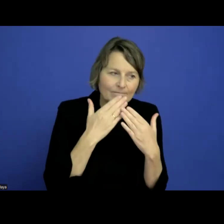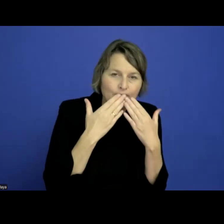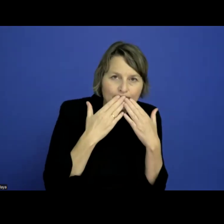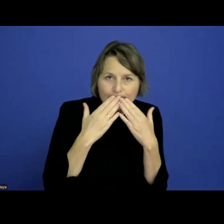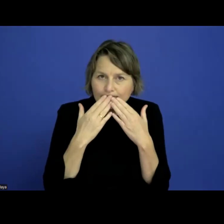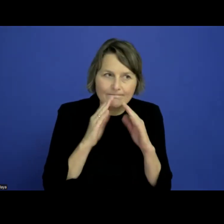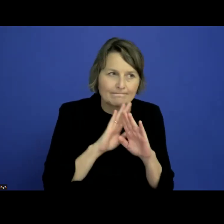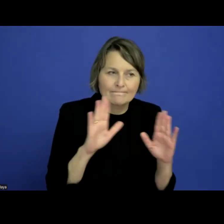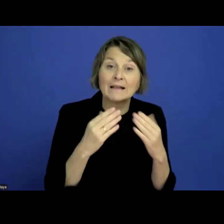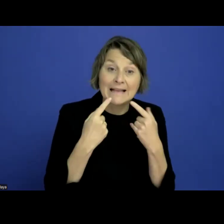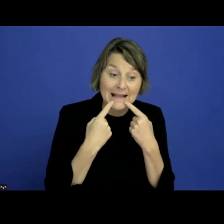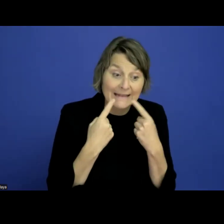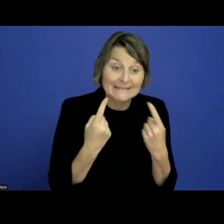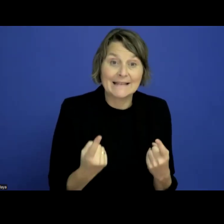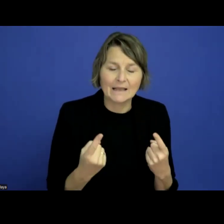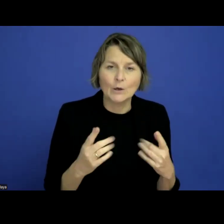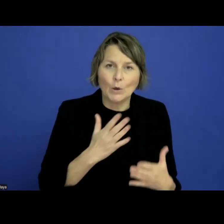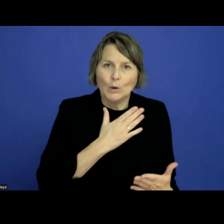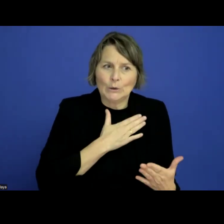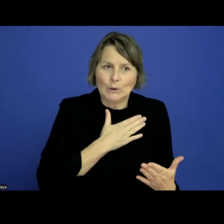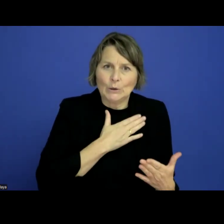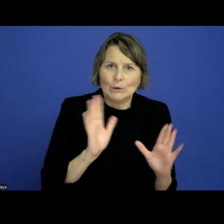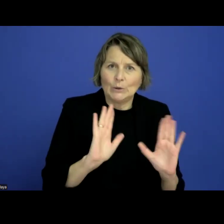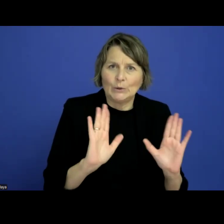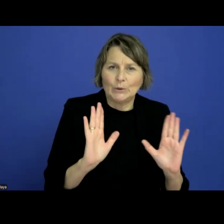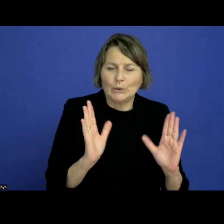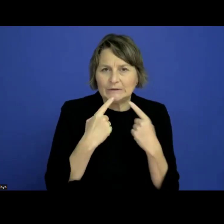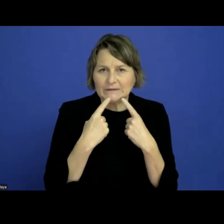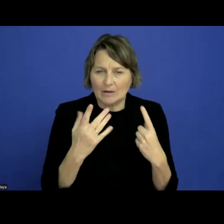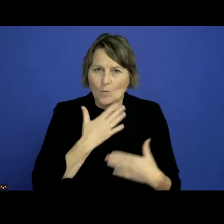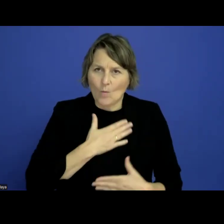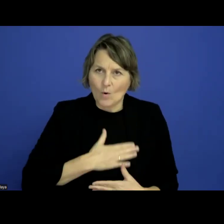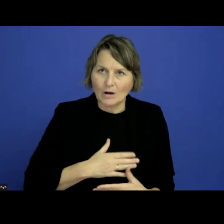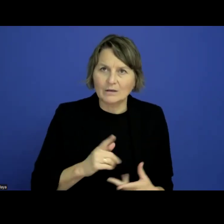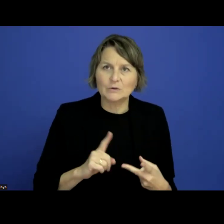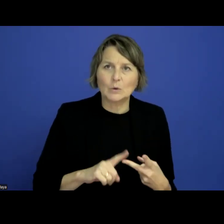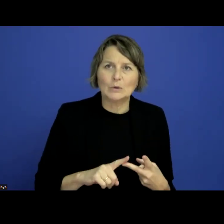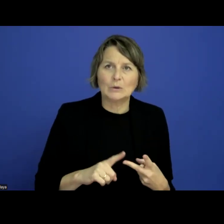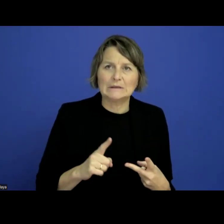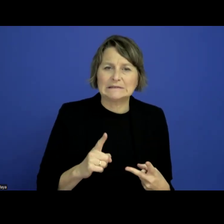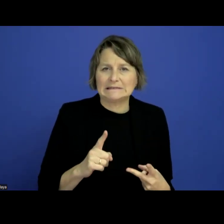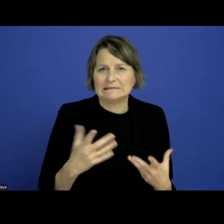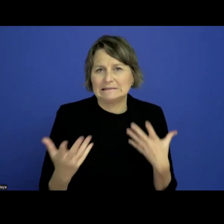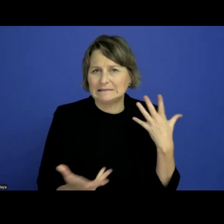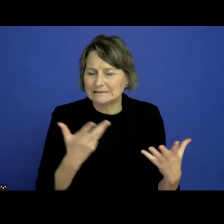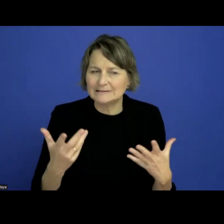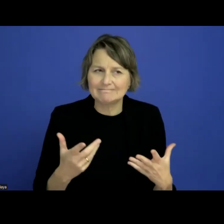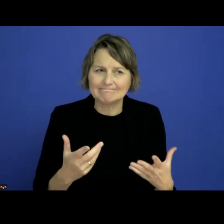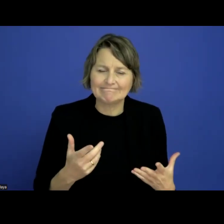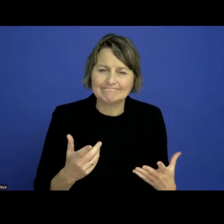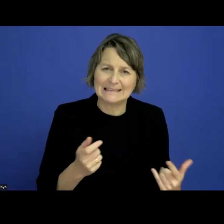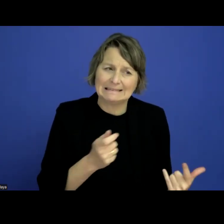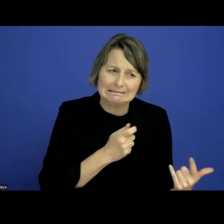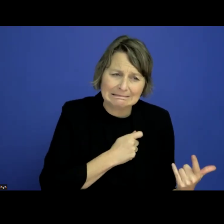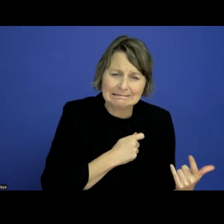of disclosing our disabilities, sometimes fear or censored